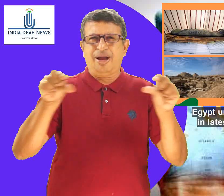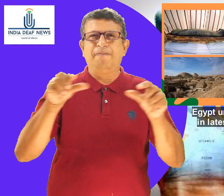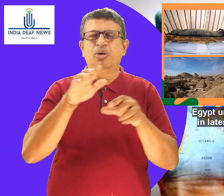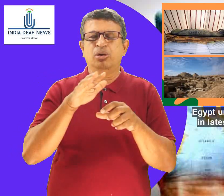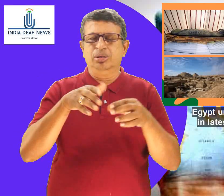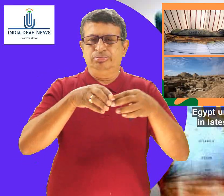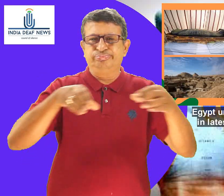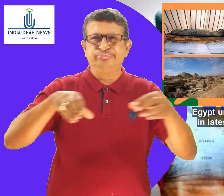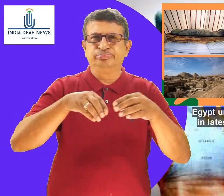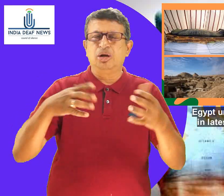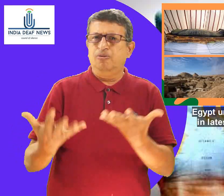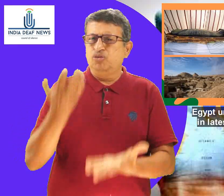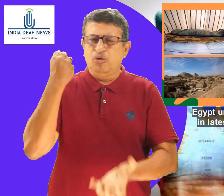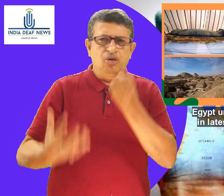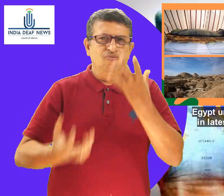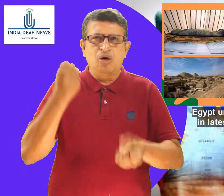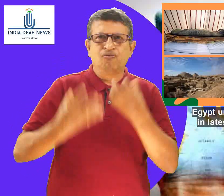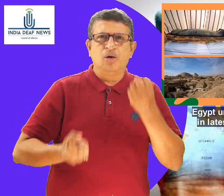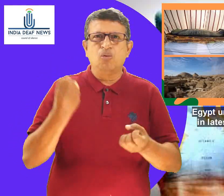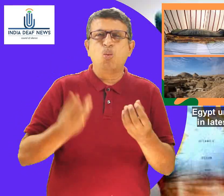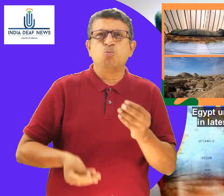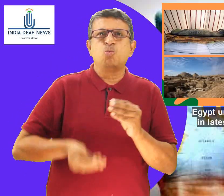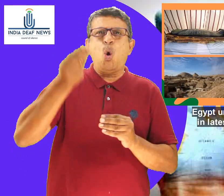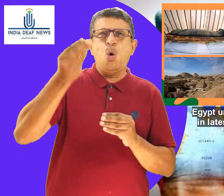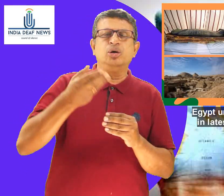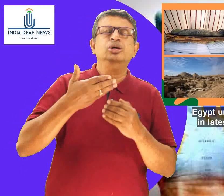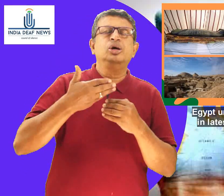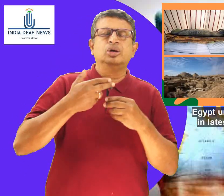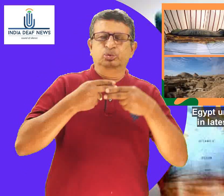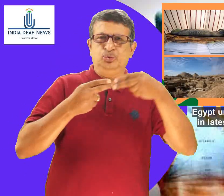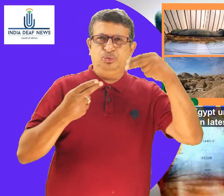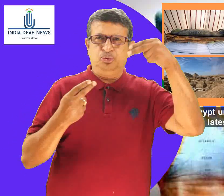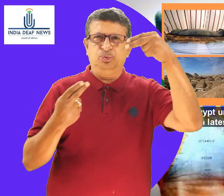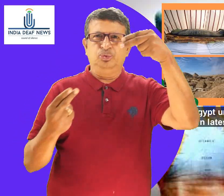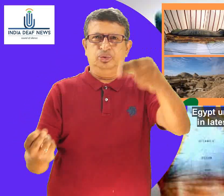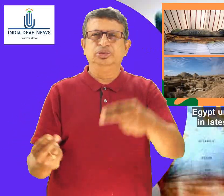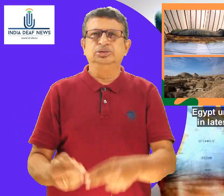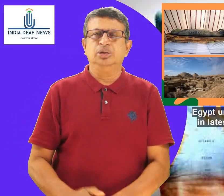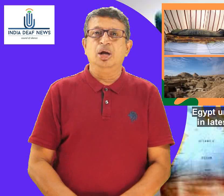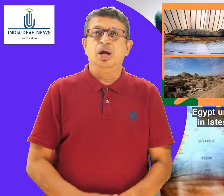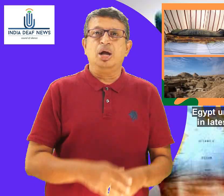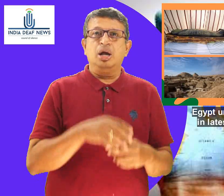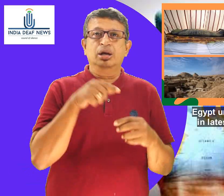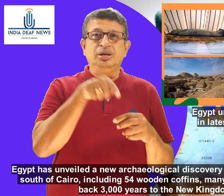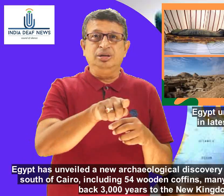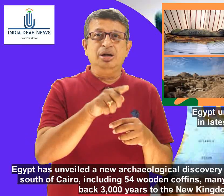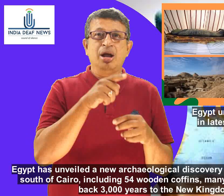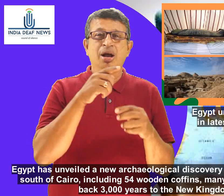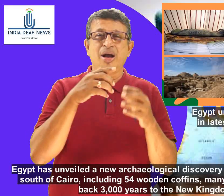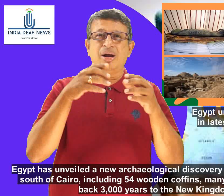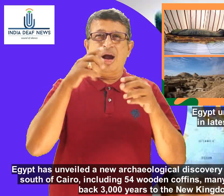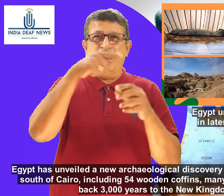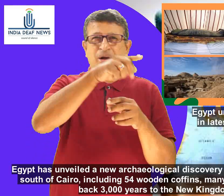necropolis south of Cairo, including 54 wooden coffins, many of which can be traced back 3,000 years to the New Kingdom